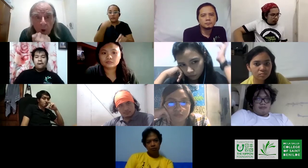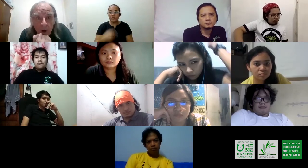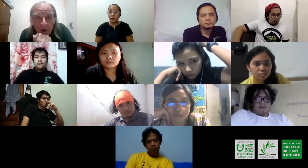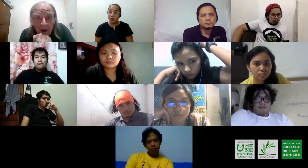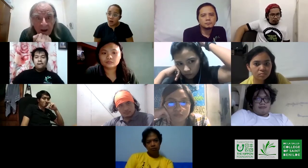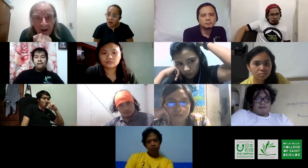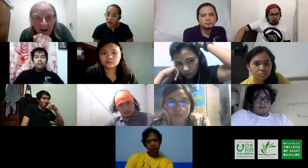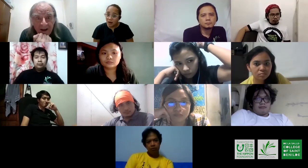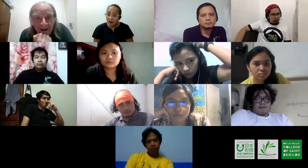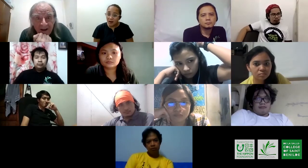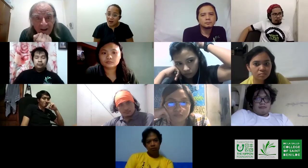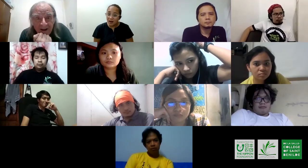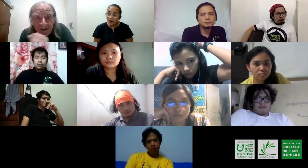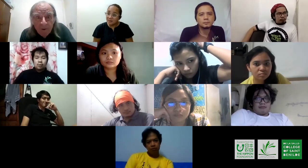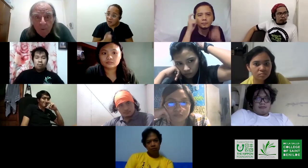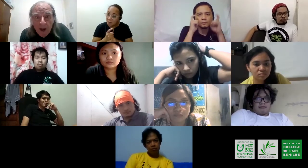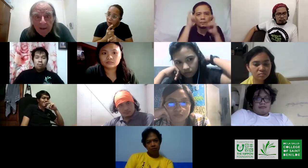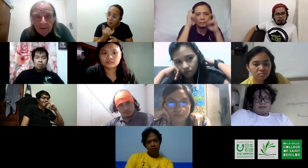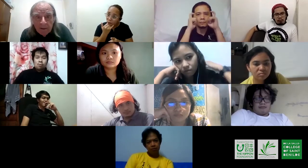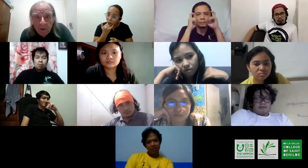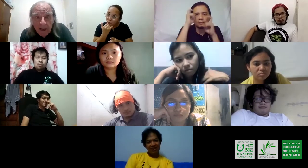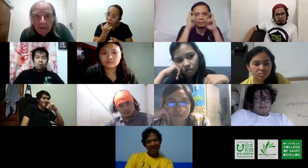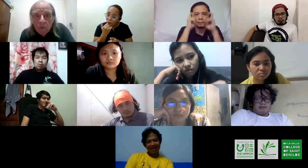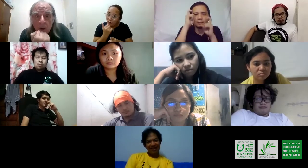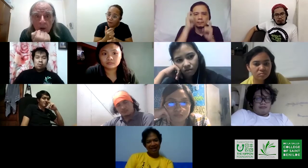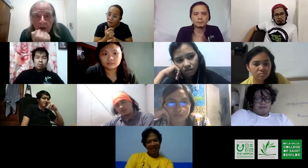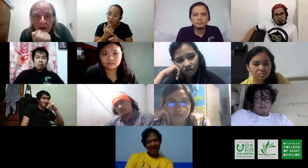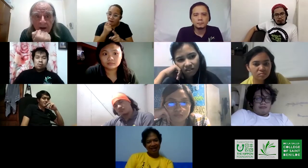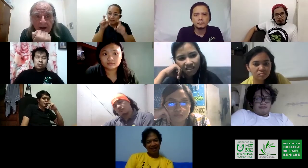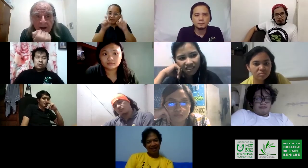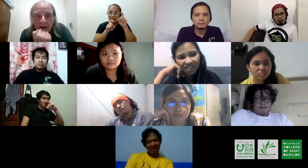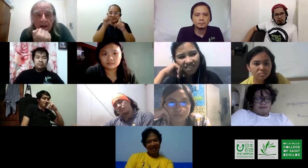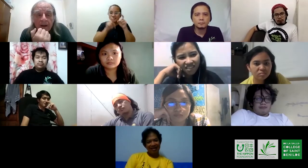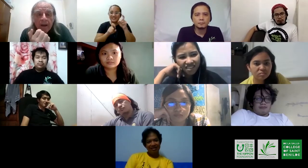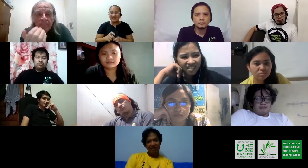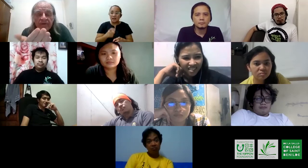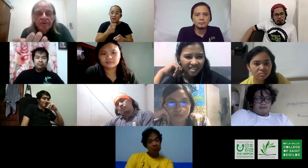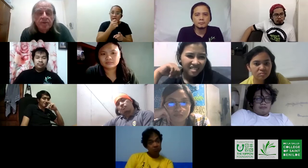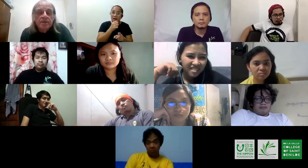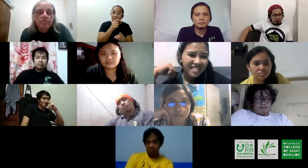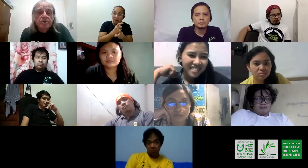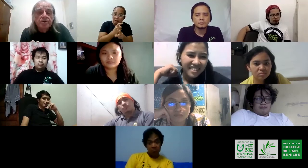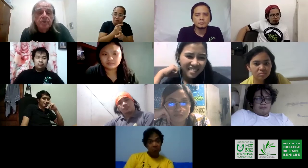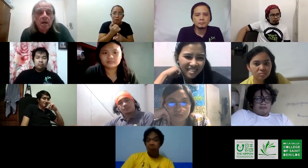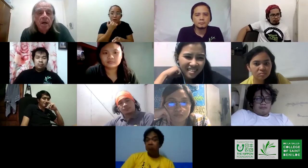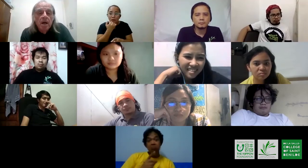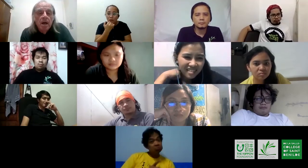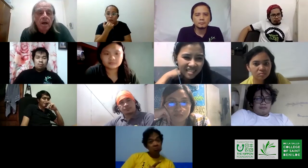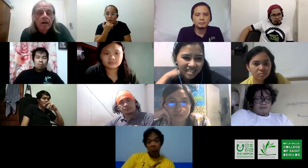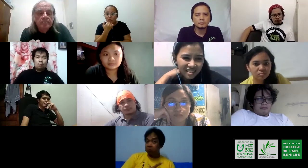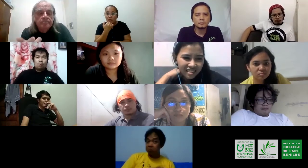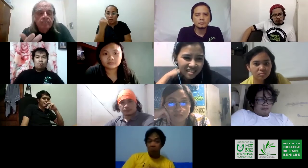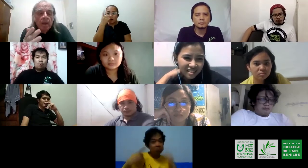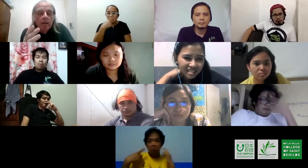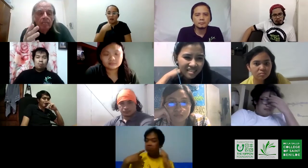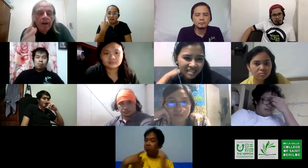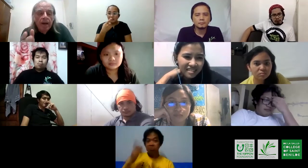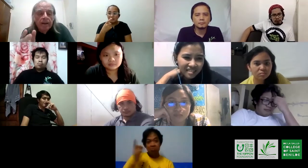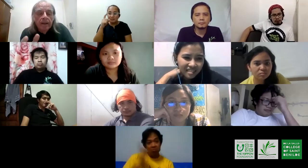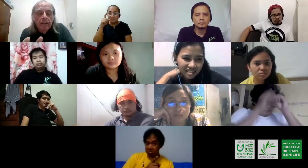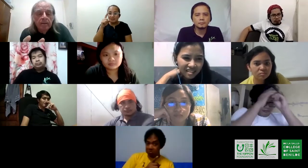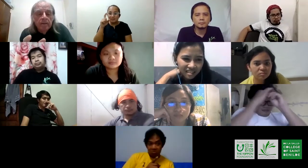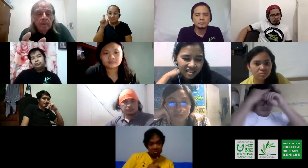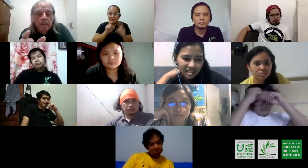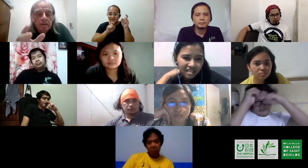right, wrong, right, wrong, and facial expression.